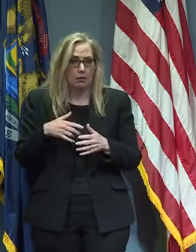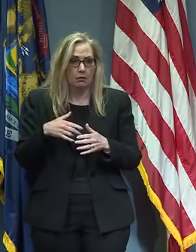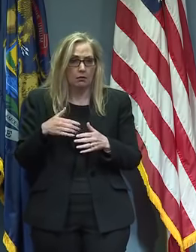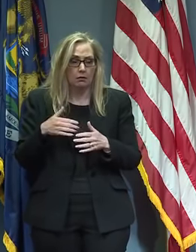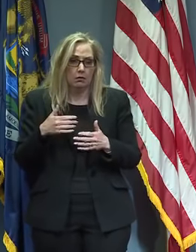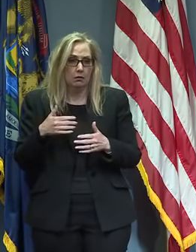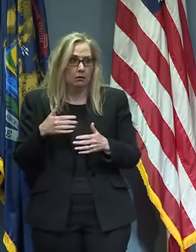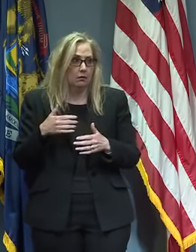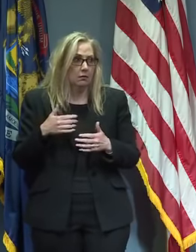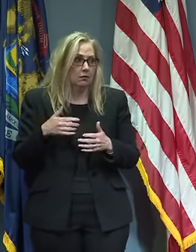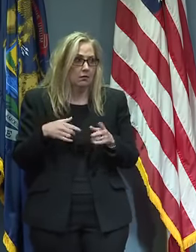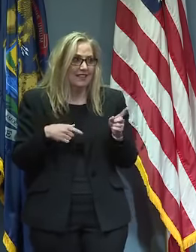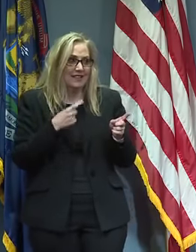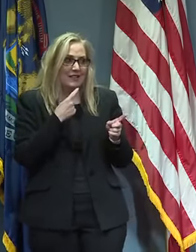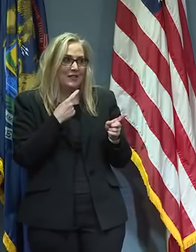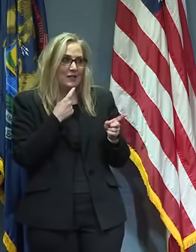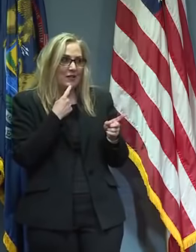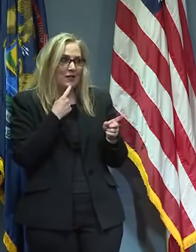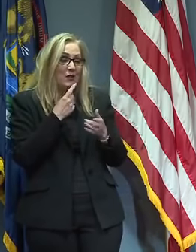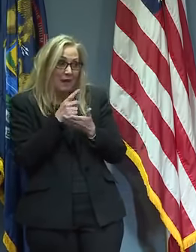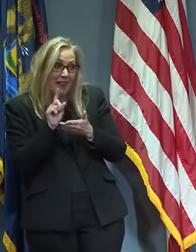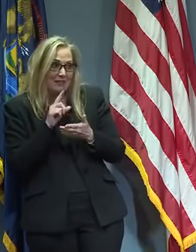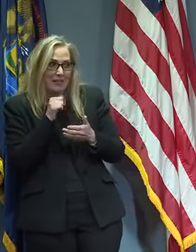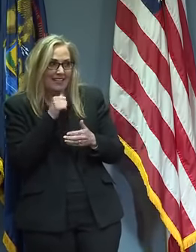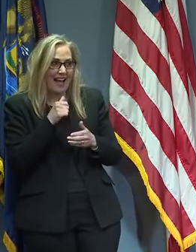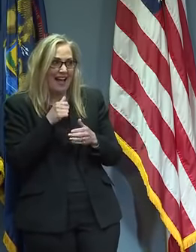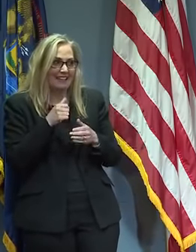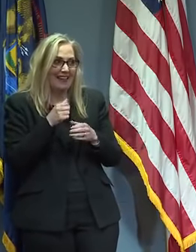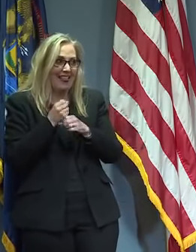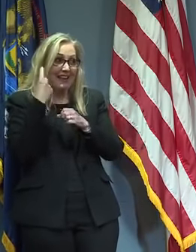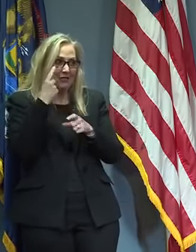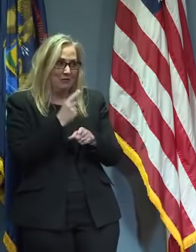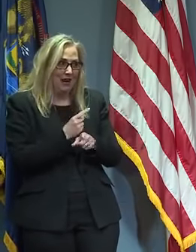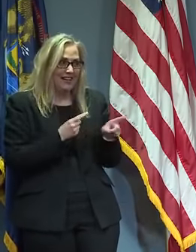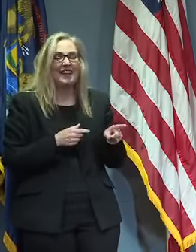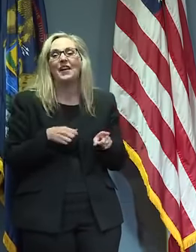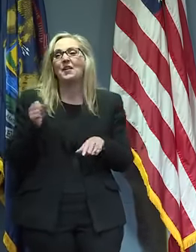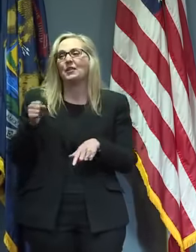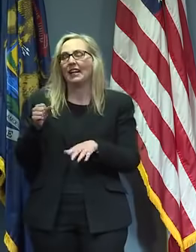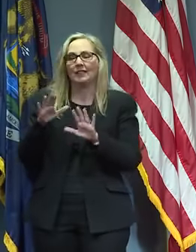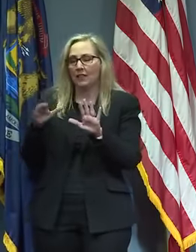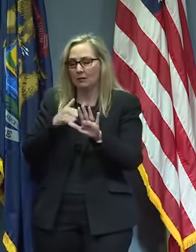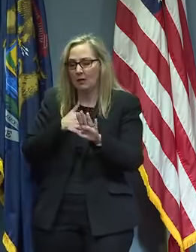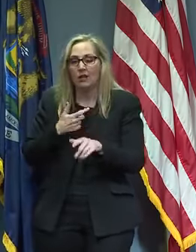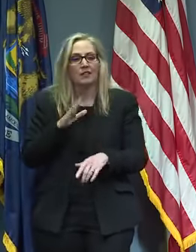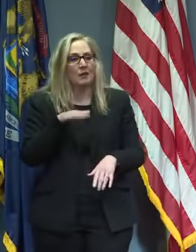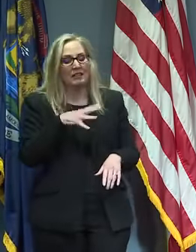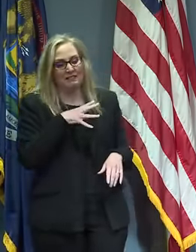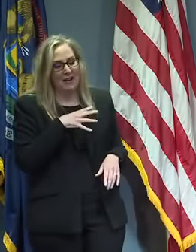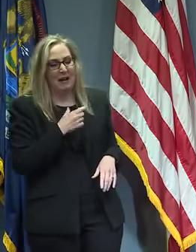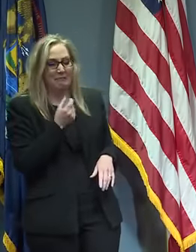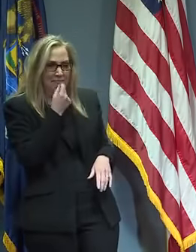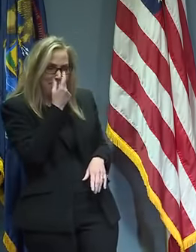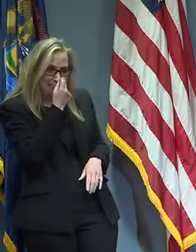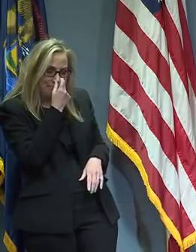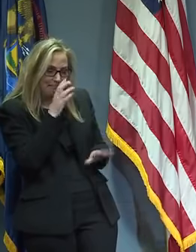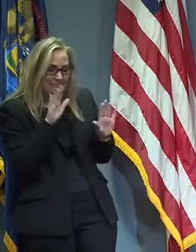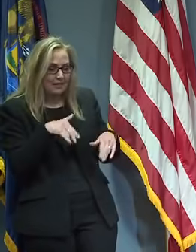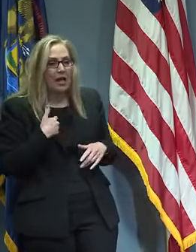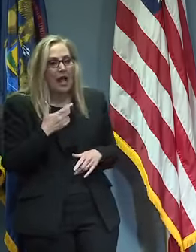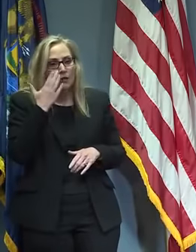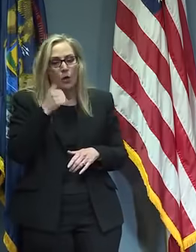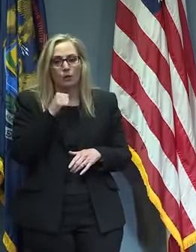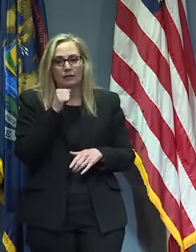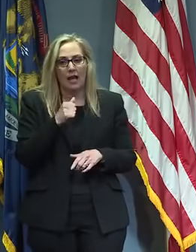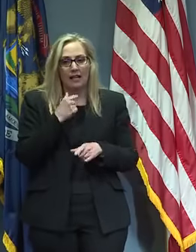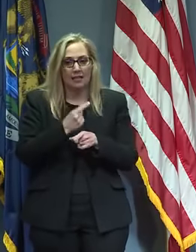last week. Last it feels week, like a year. It feels like a year, yes. I feel you, Jonathan. No, I did that because it was an unnecessary